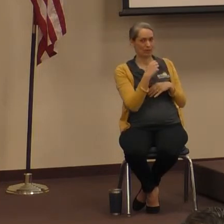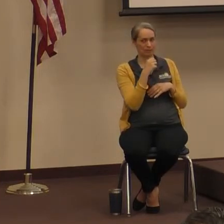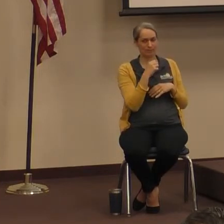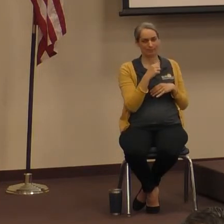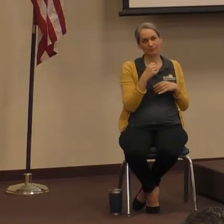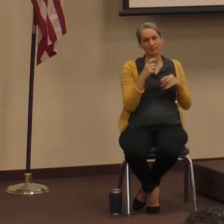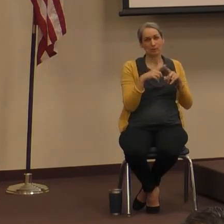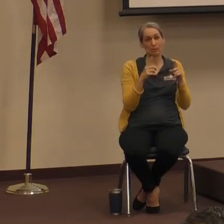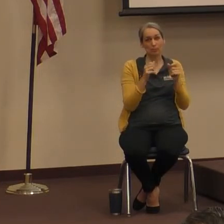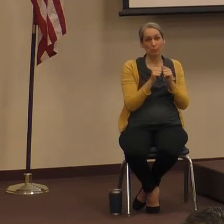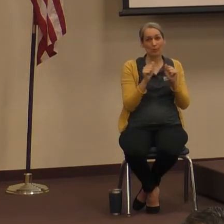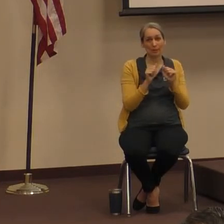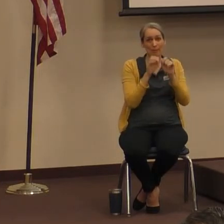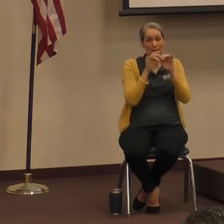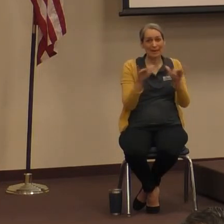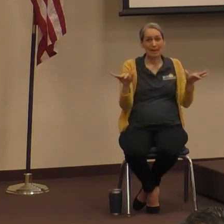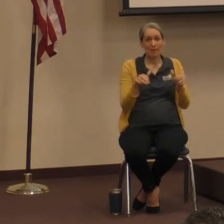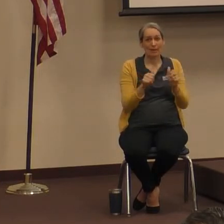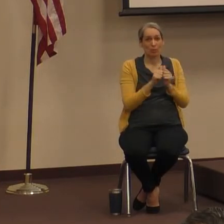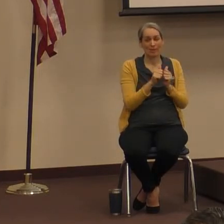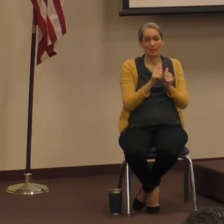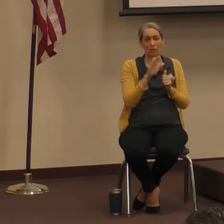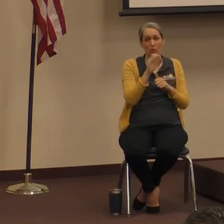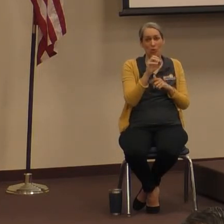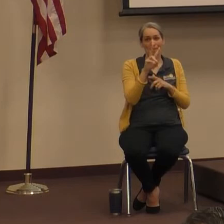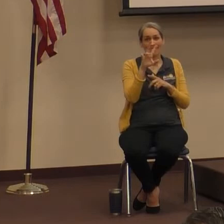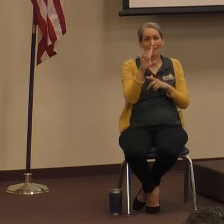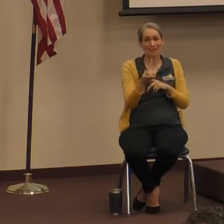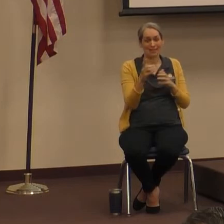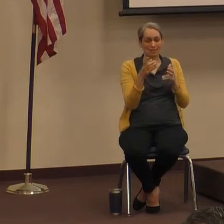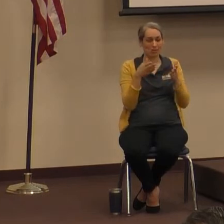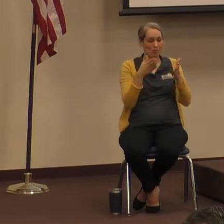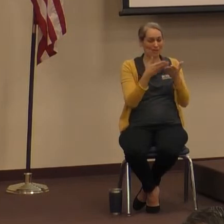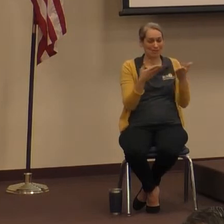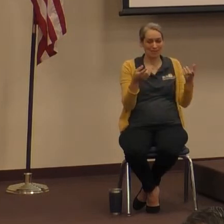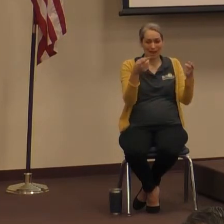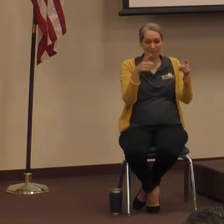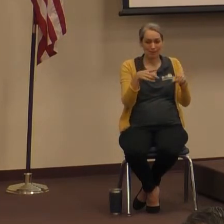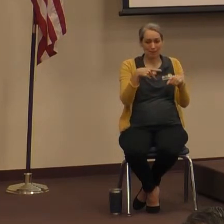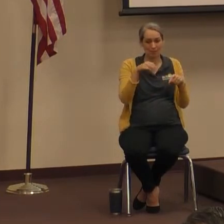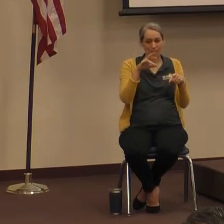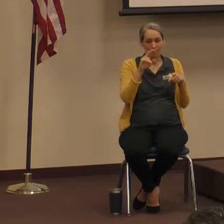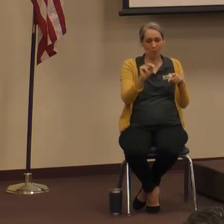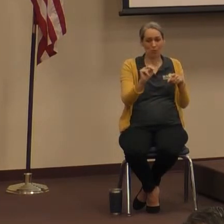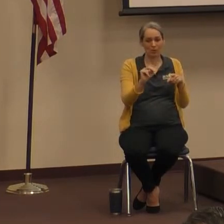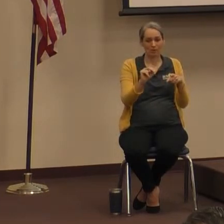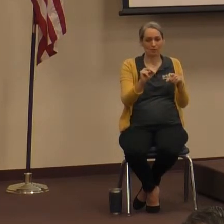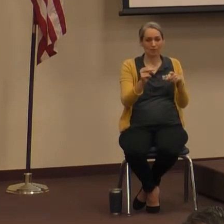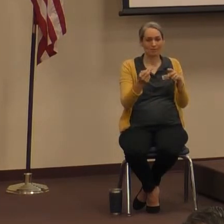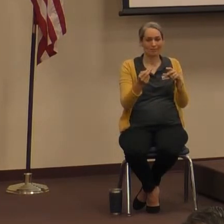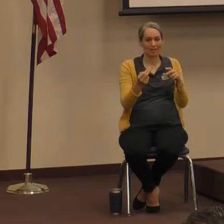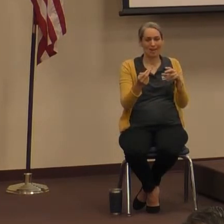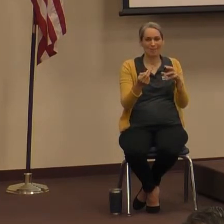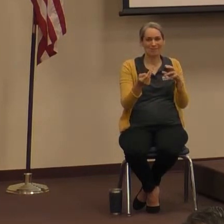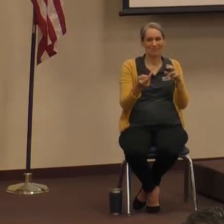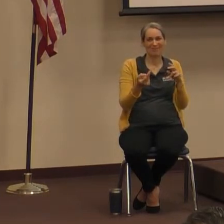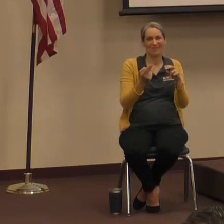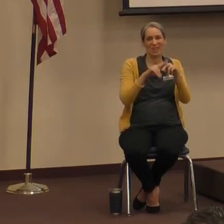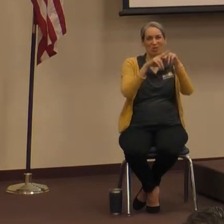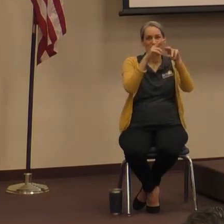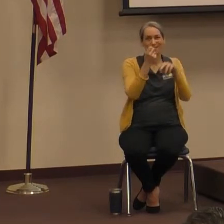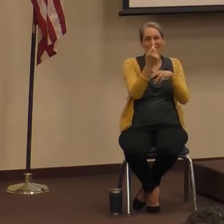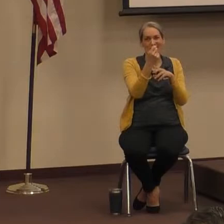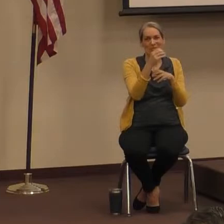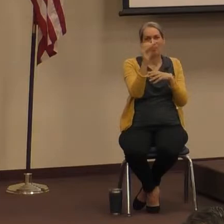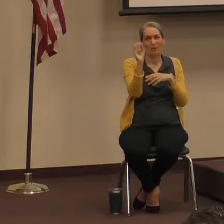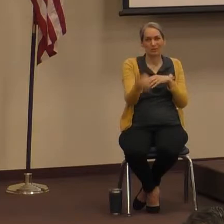With the pandemic, with COVID, and the way things have gone, Pornhub's global traffic increased 11% during the